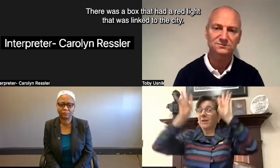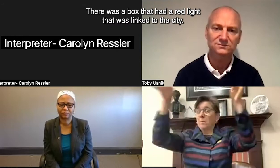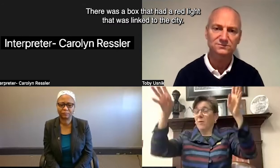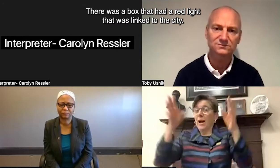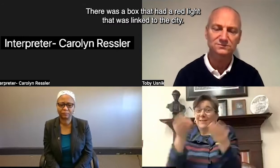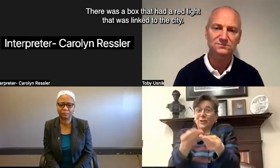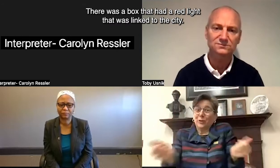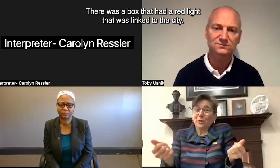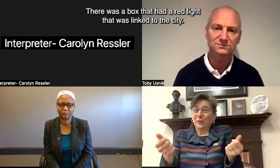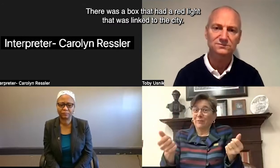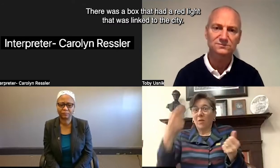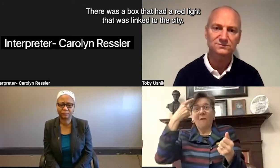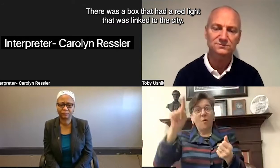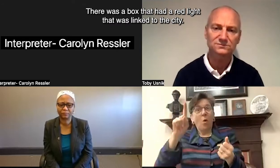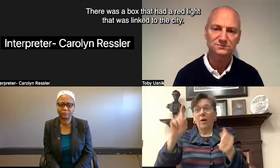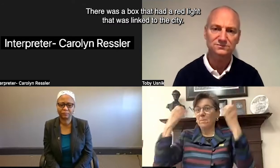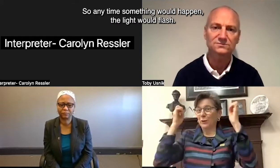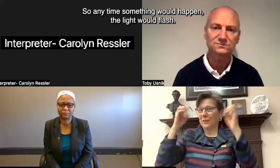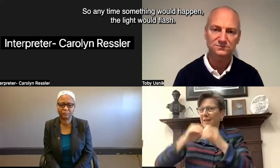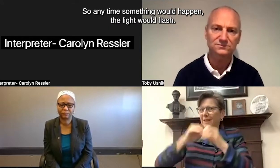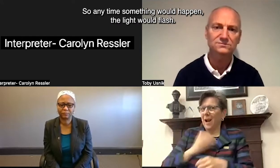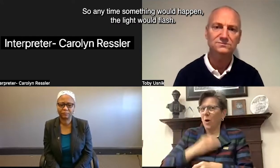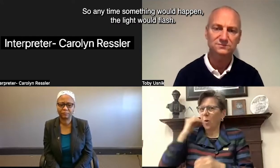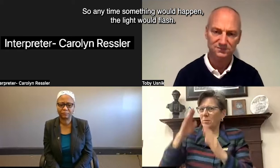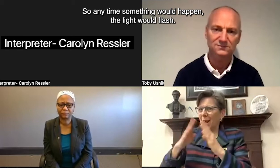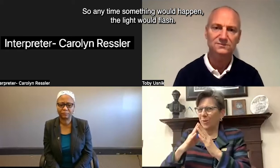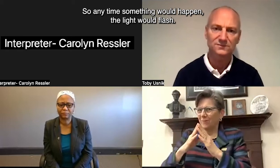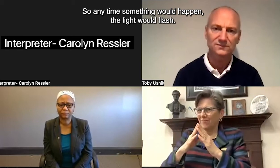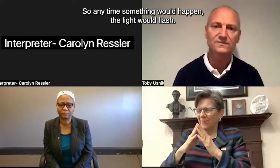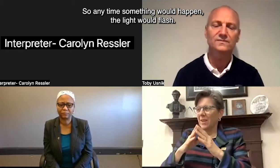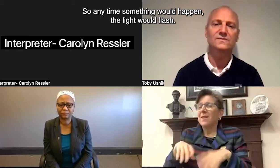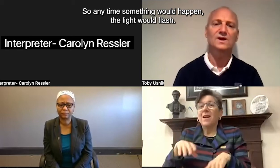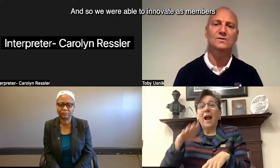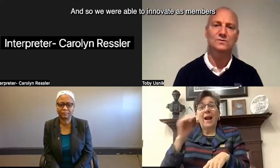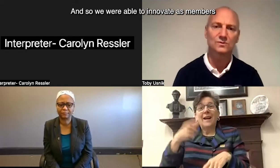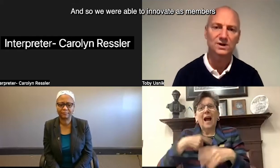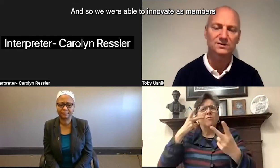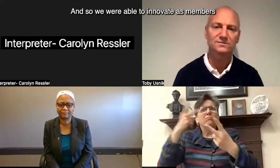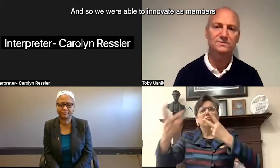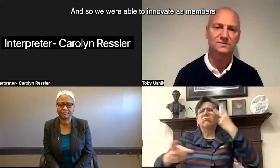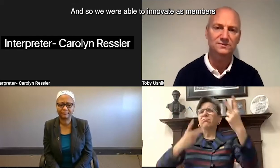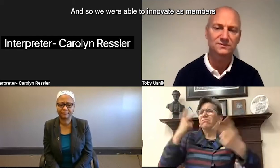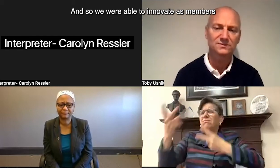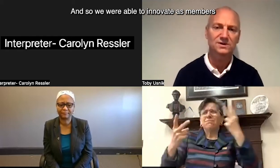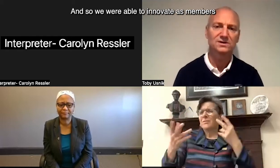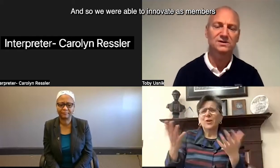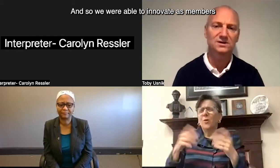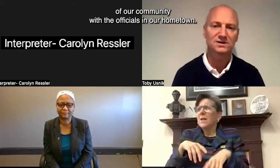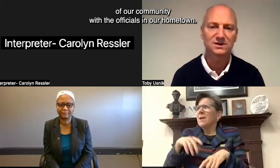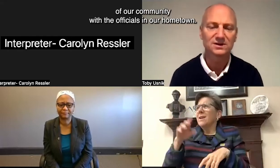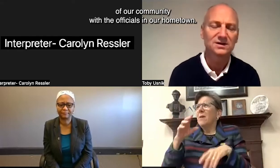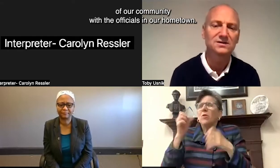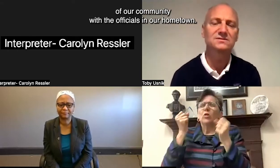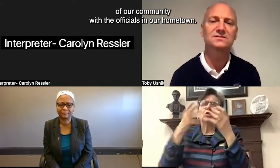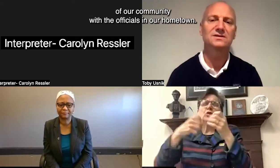linked to the city. So anytime something would happen, the light would flash. And so we were able to innovate as members of our community with the officials on our hometown.